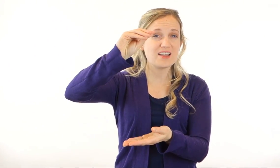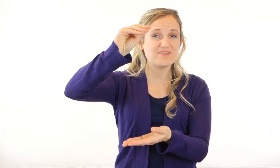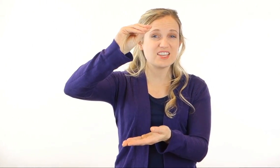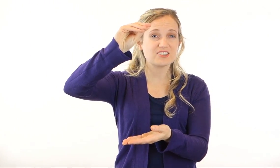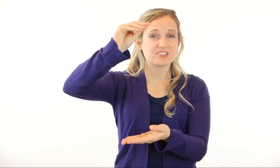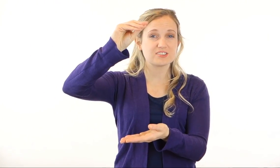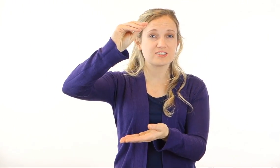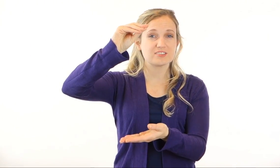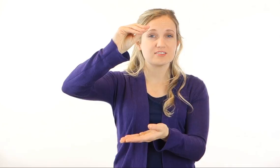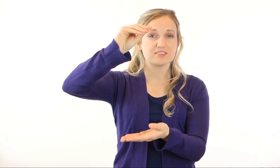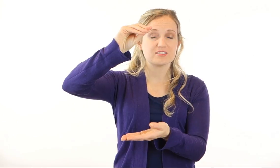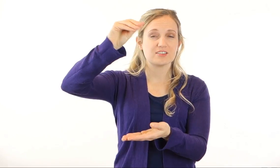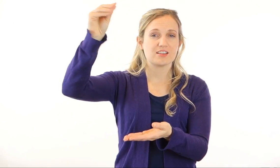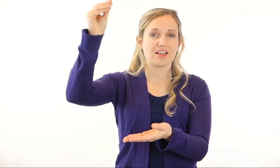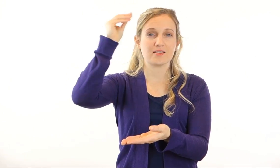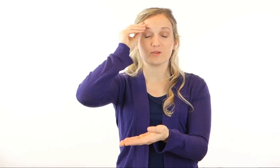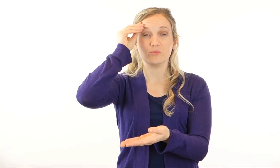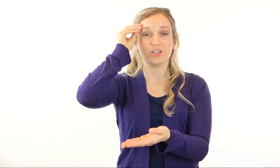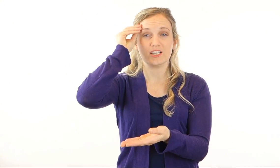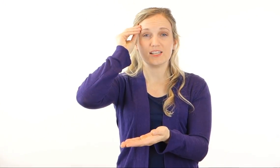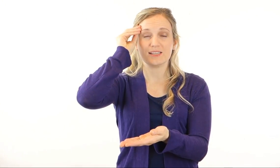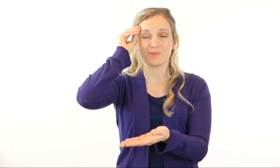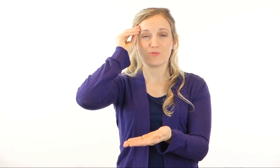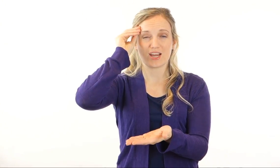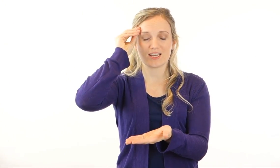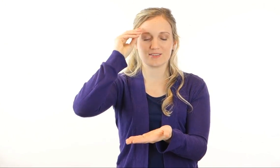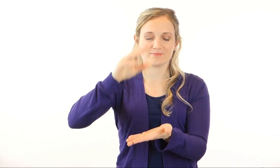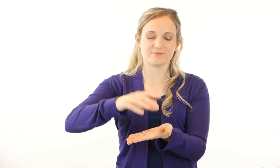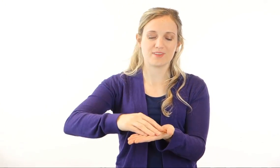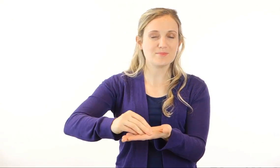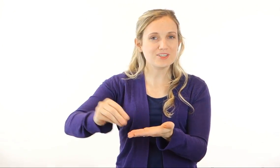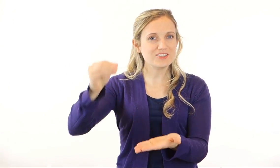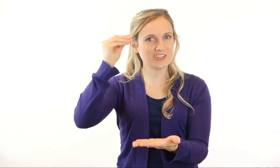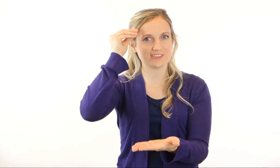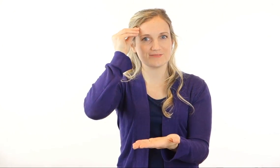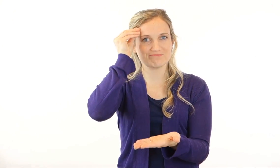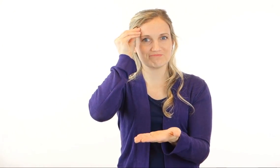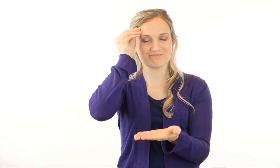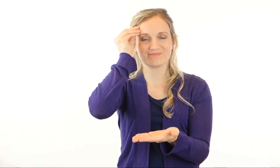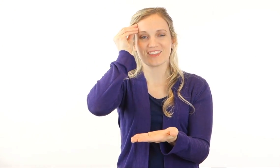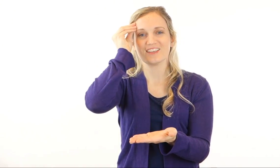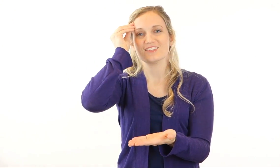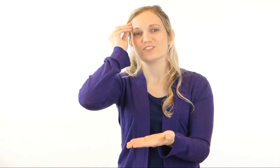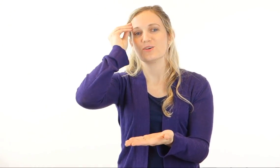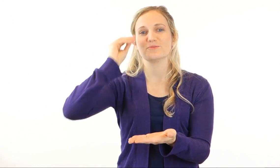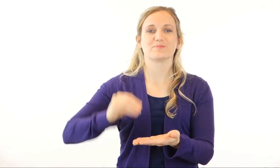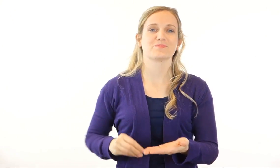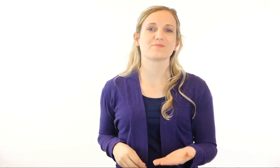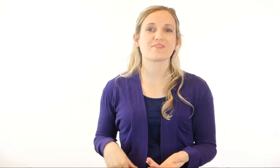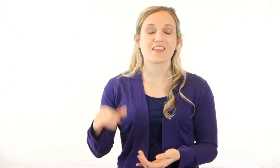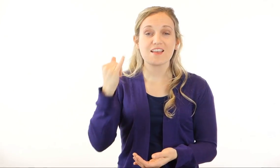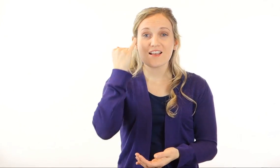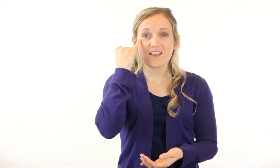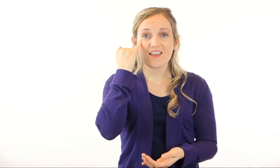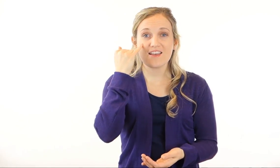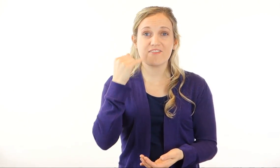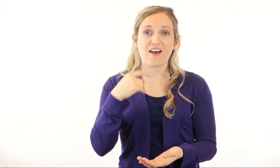my fingers, and I'm going to put it in my brain. I'm going to learn. So, if